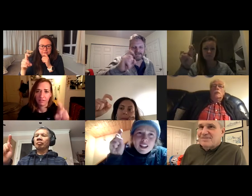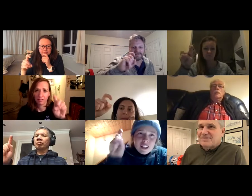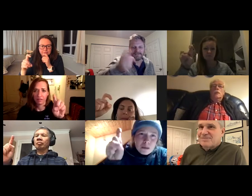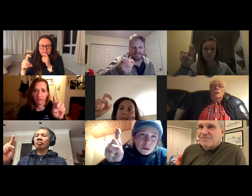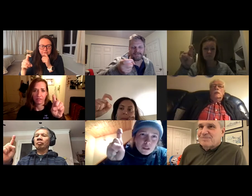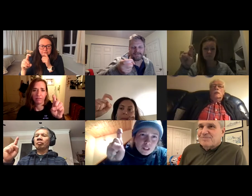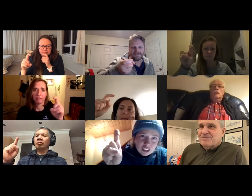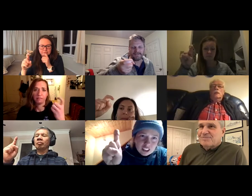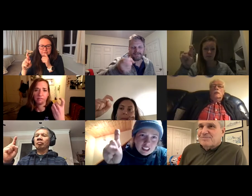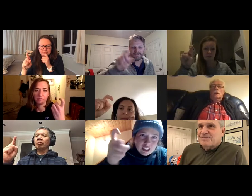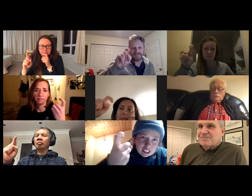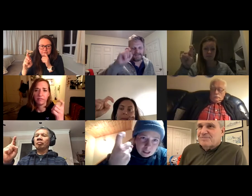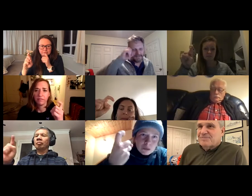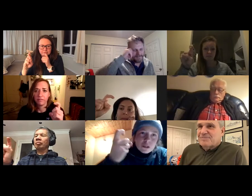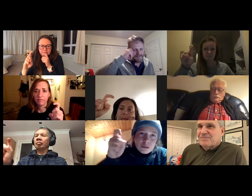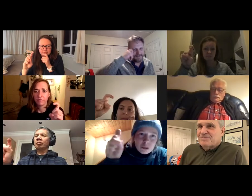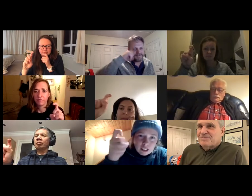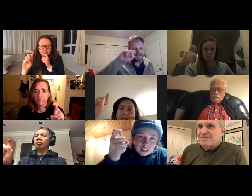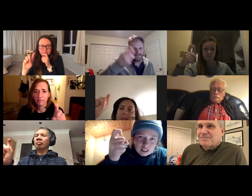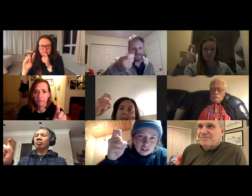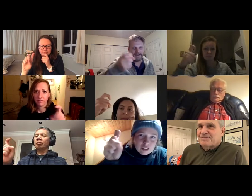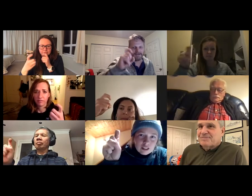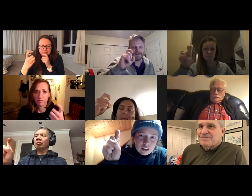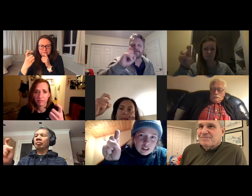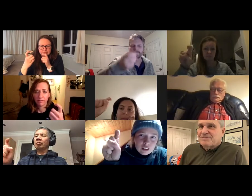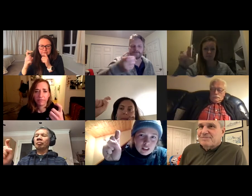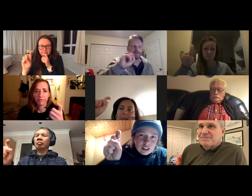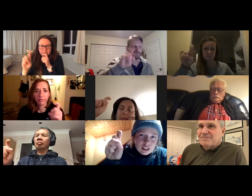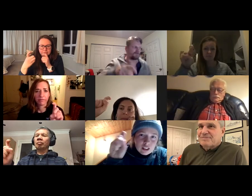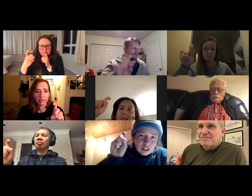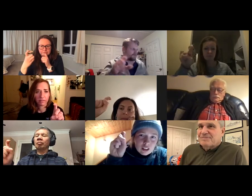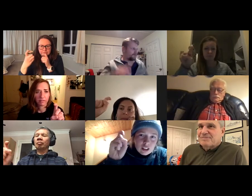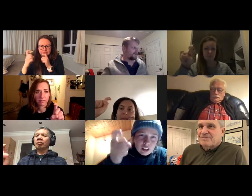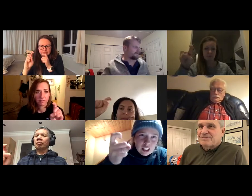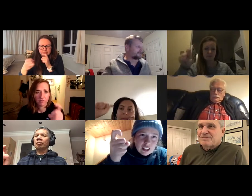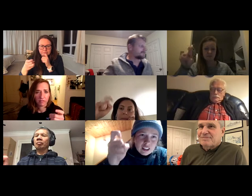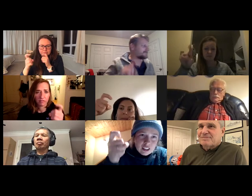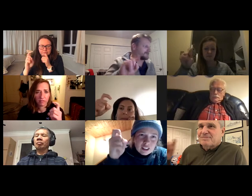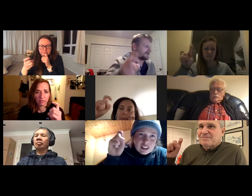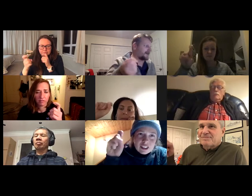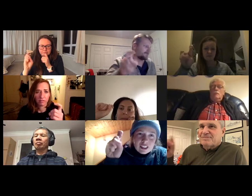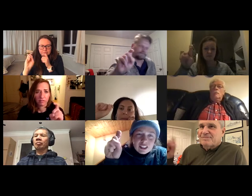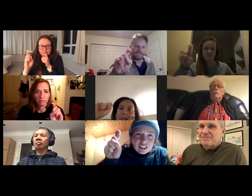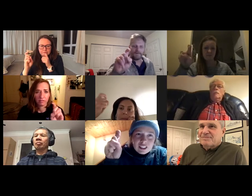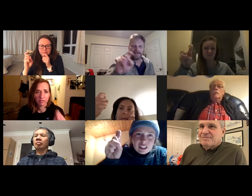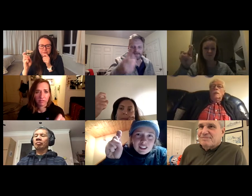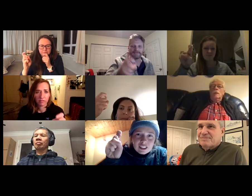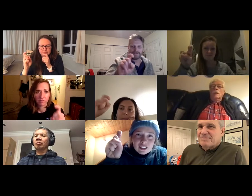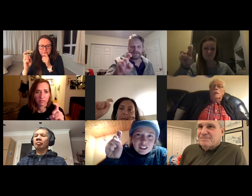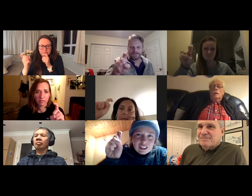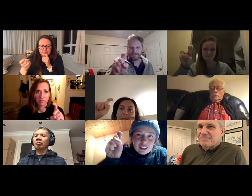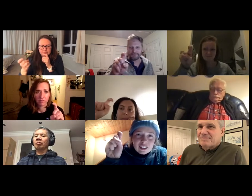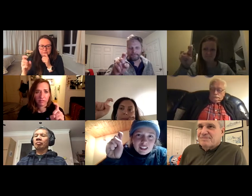sure. Some people do it like just like this, and some people do a movement. Yeah. I thought it was a forward movement, but Yeah. Yeah. Either way,